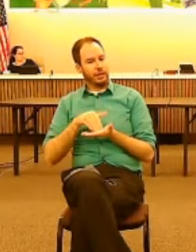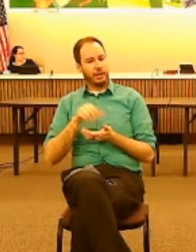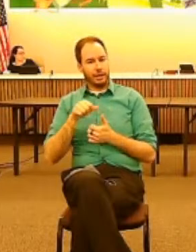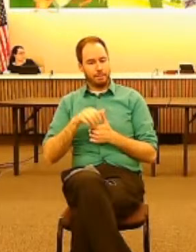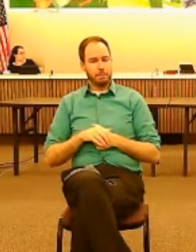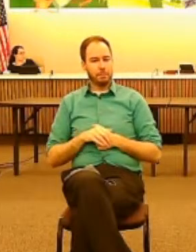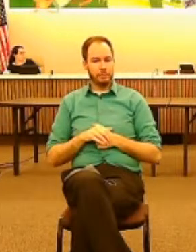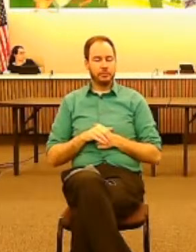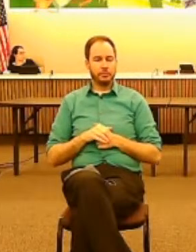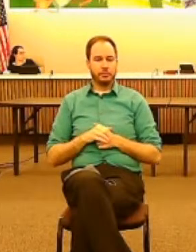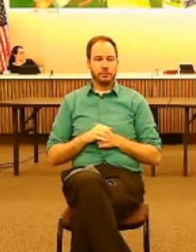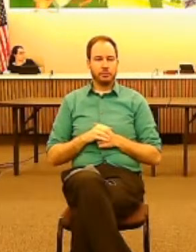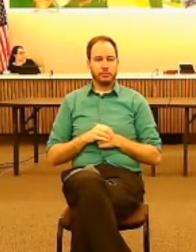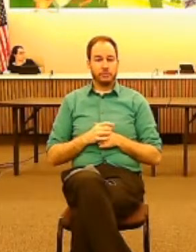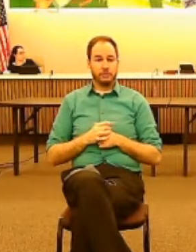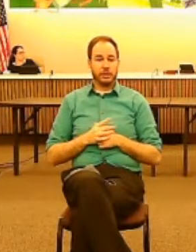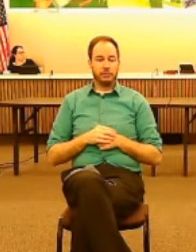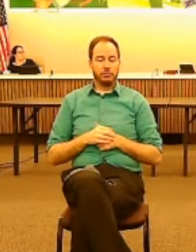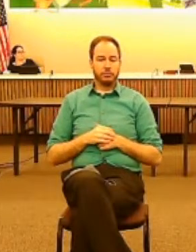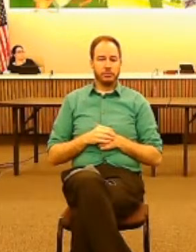Mhm.